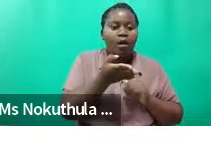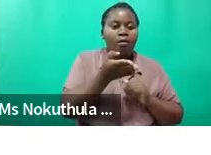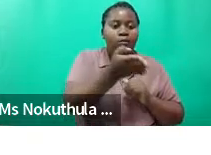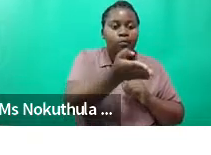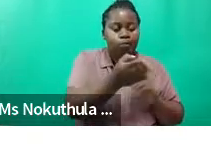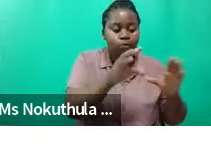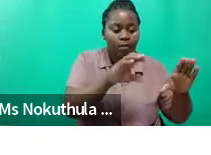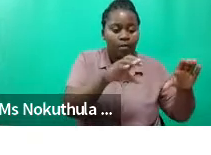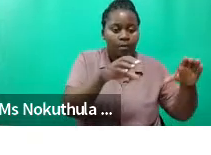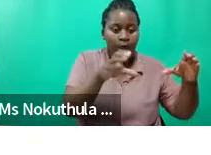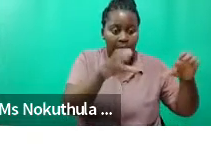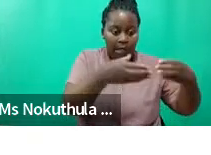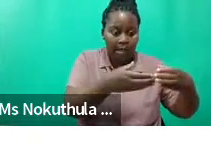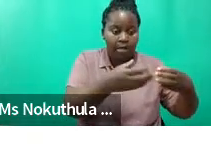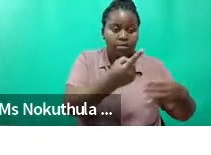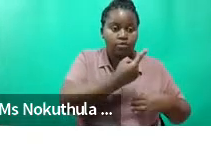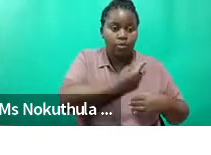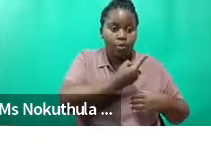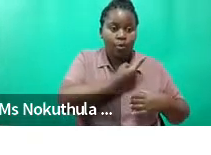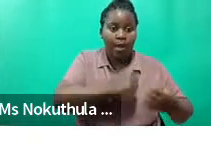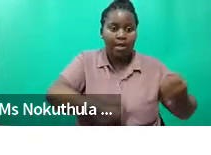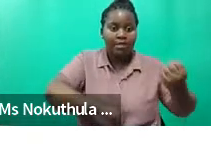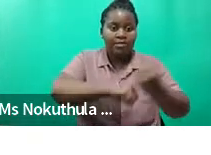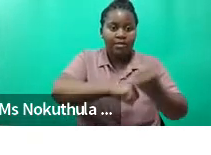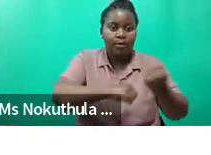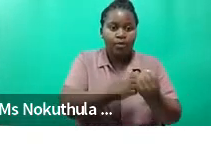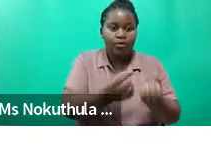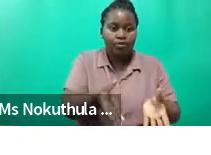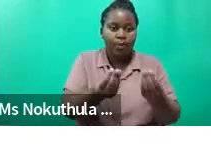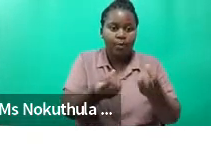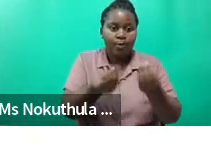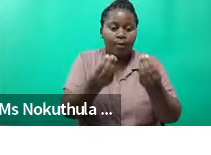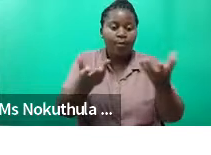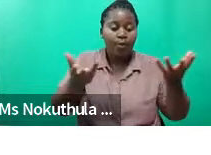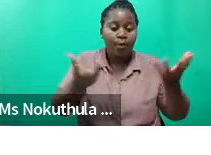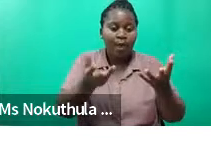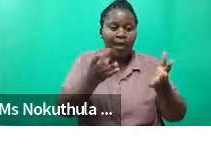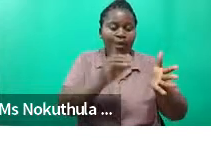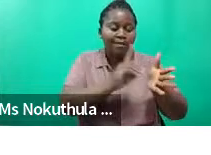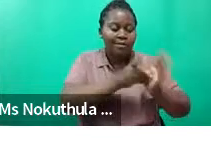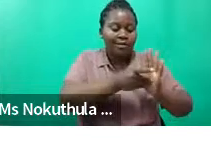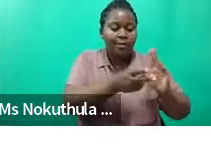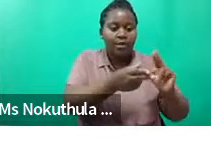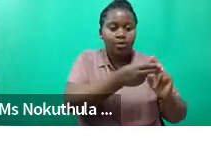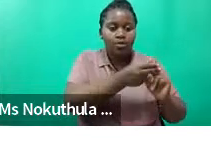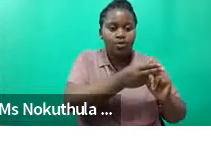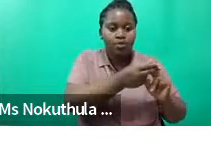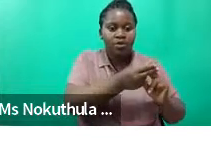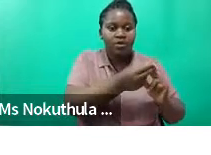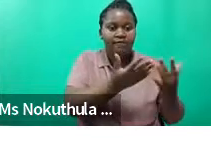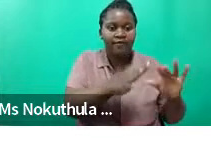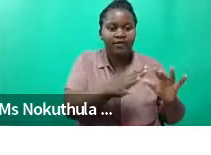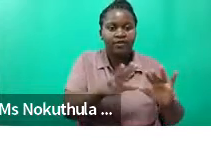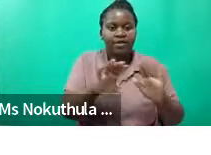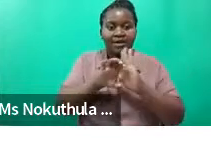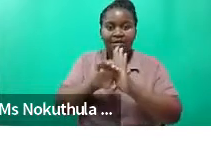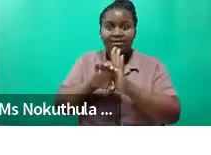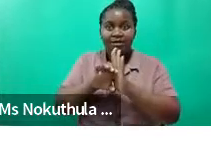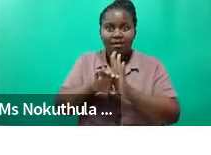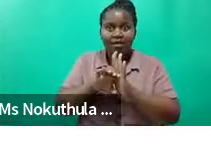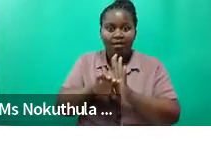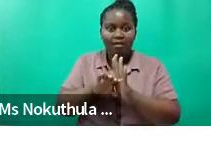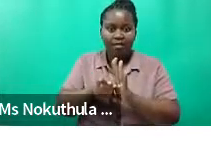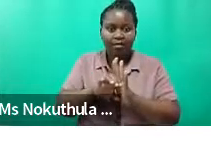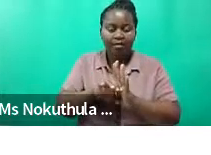of the support that she had received from the disability unit. And for example, the extra time